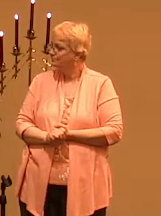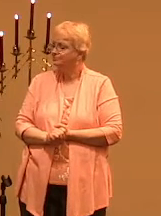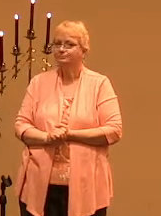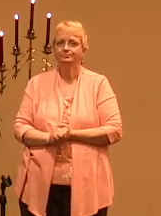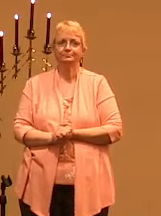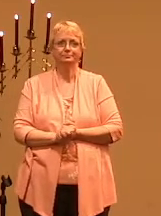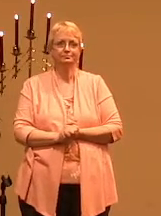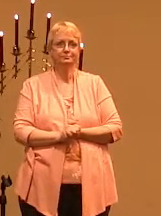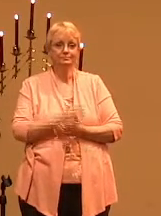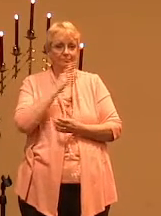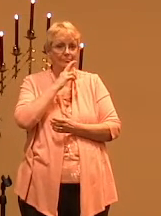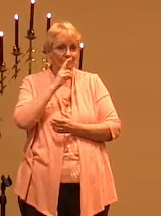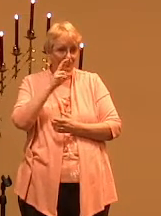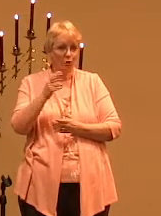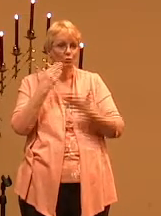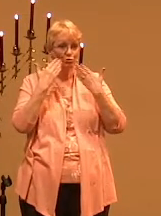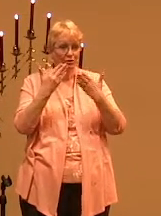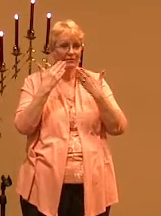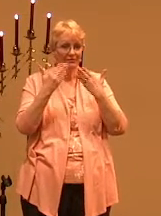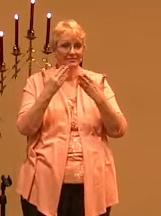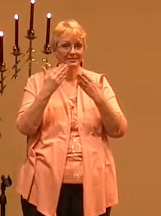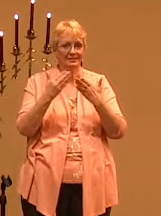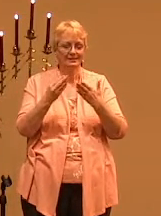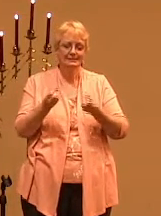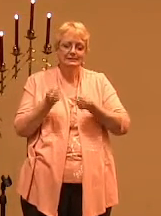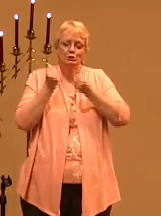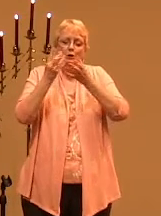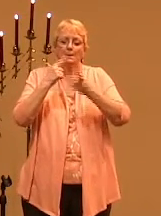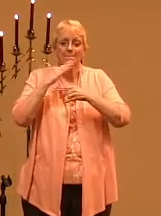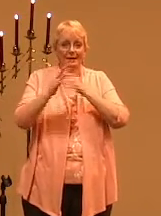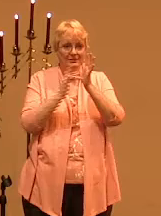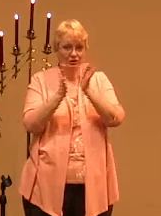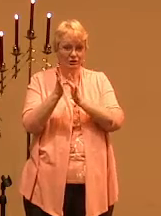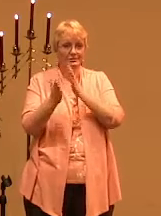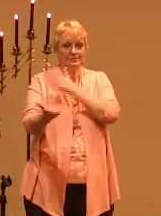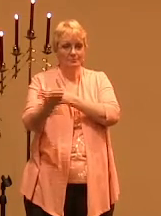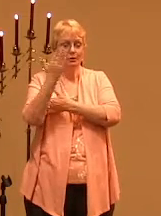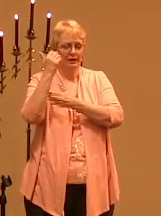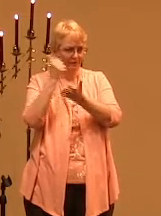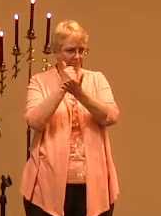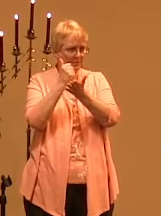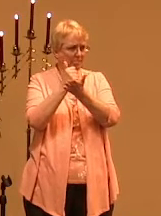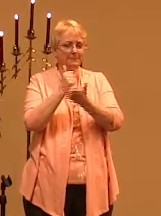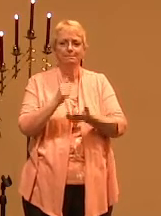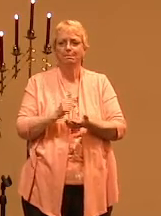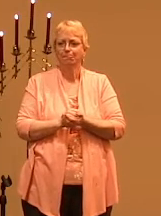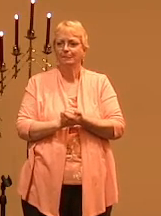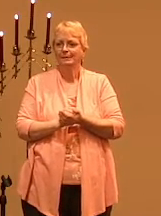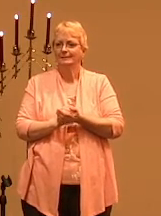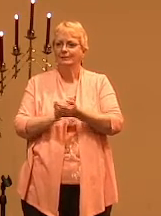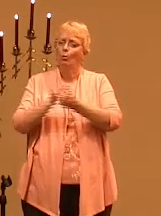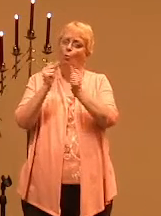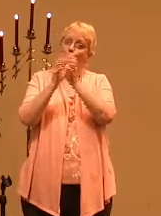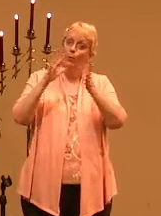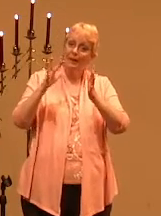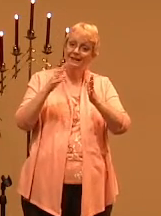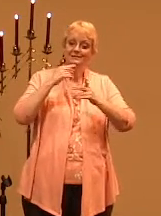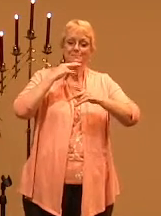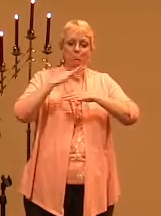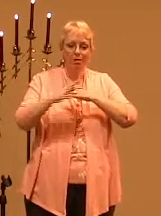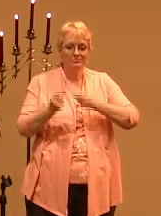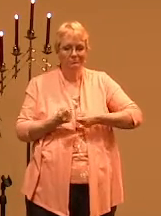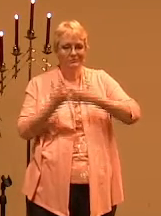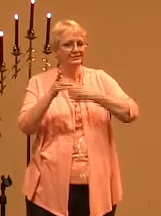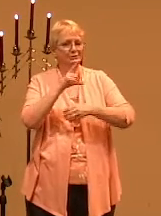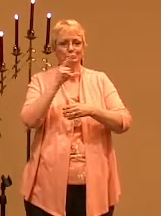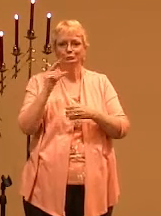Lamb? Are you thankful for the shed blood of Jesus this morning? Amen. Without the shedding of blood, the Bible says, there can